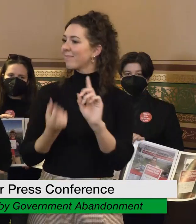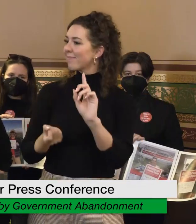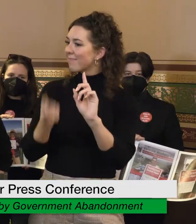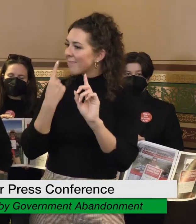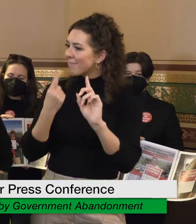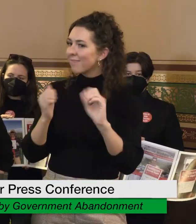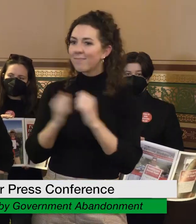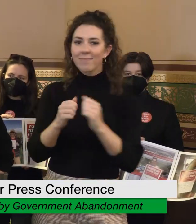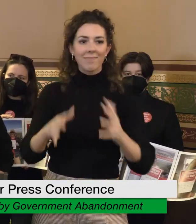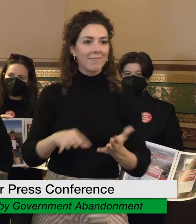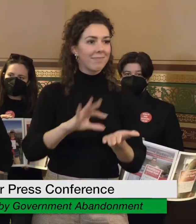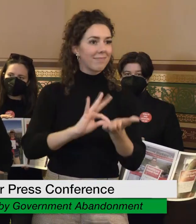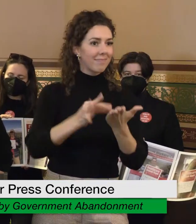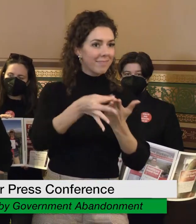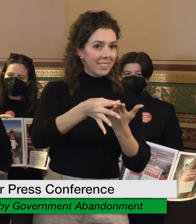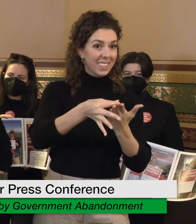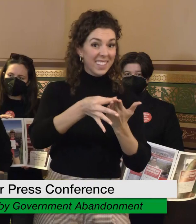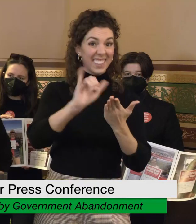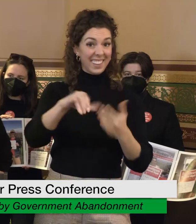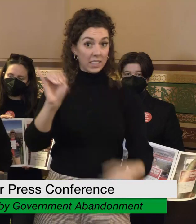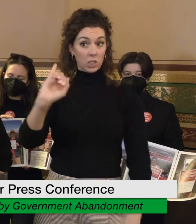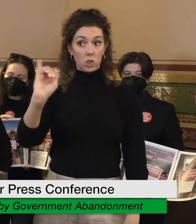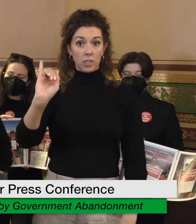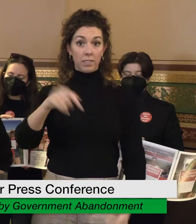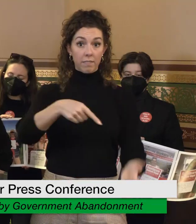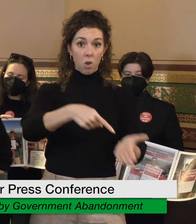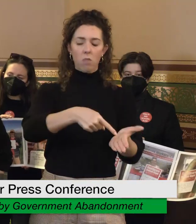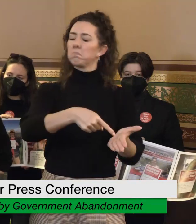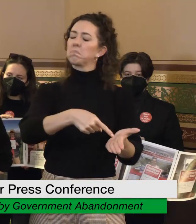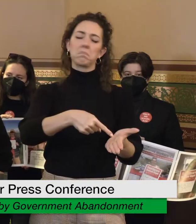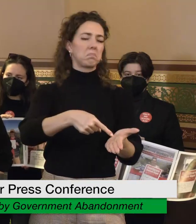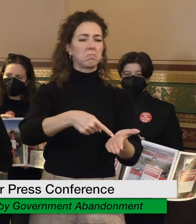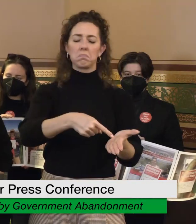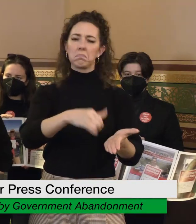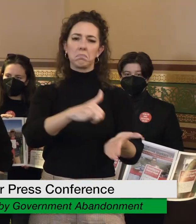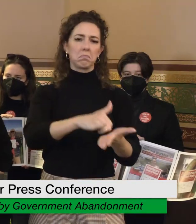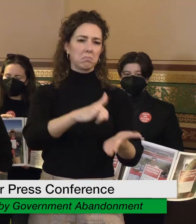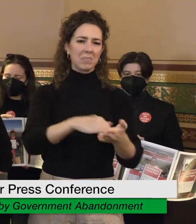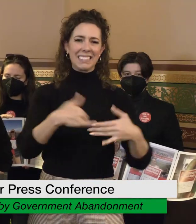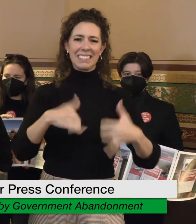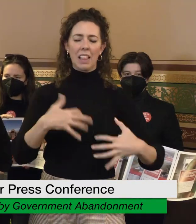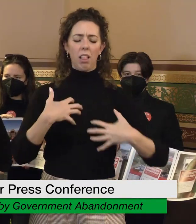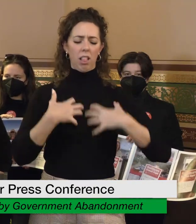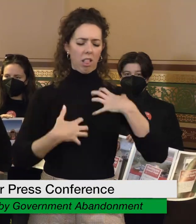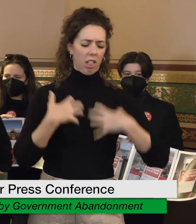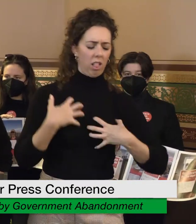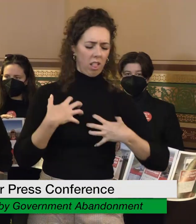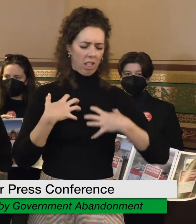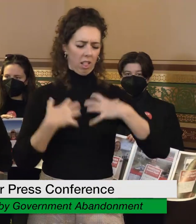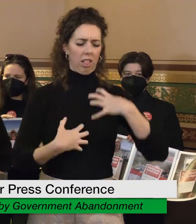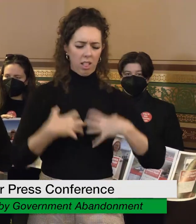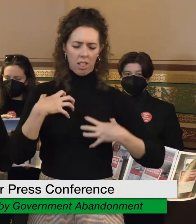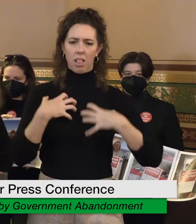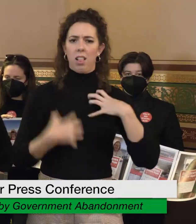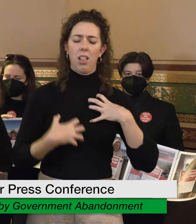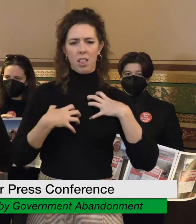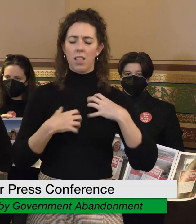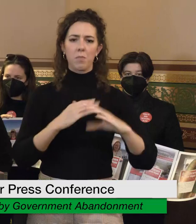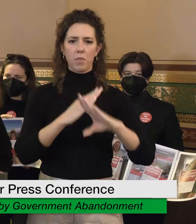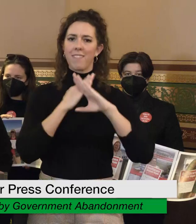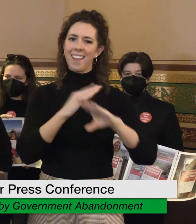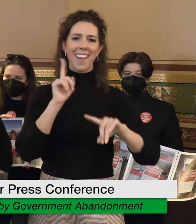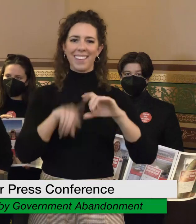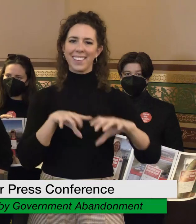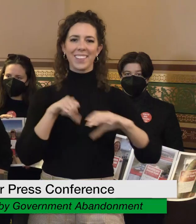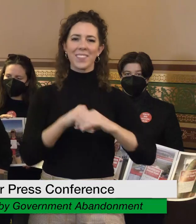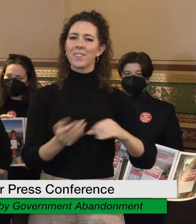been on Medicaid, I would never have been able to afford it. My dysphoria would still be preventing me from living a full, healthy life in the